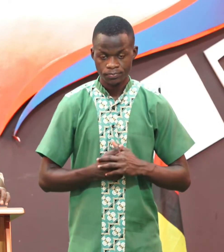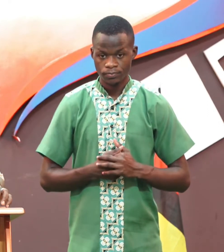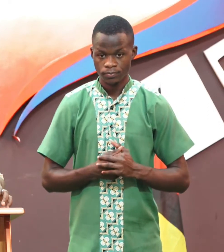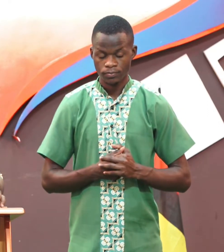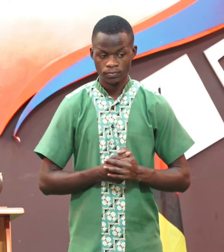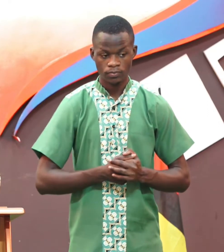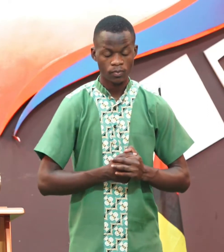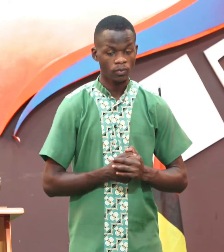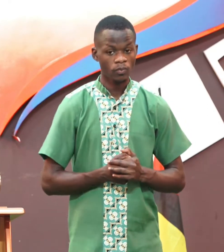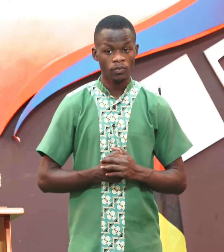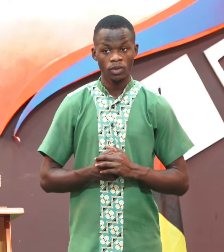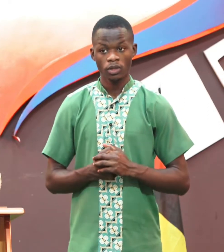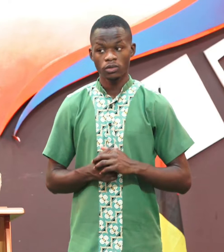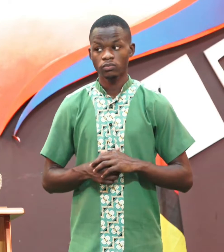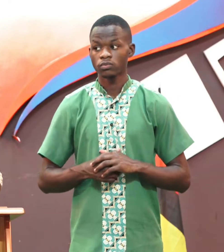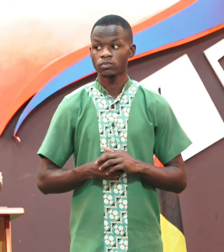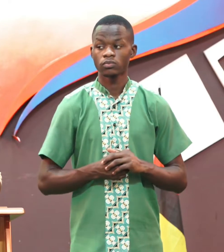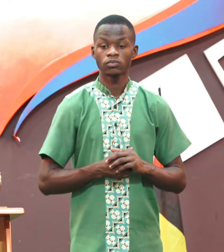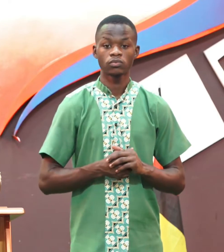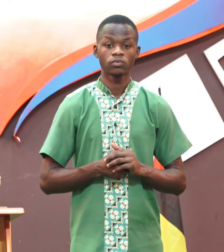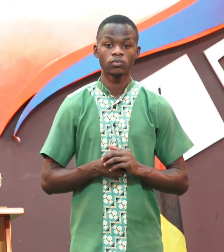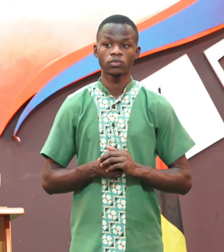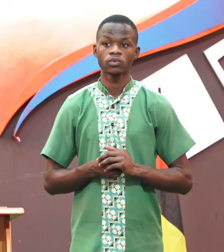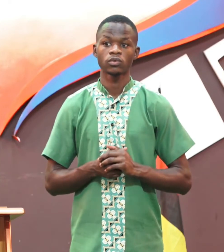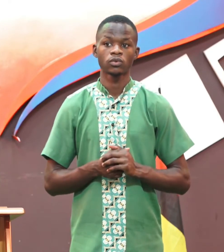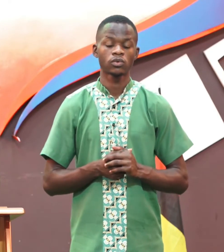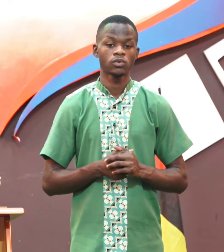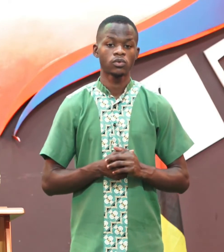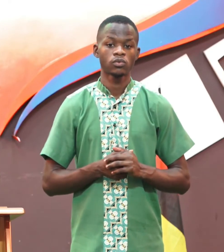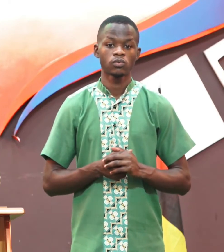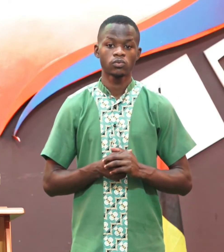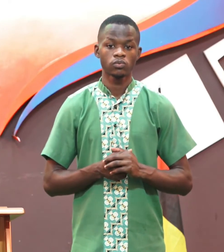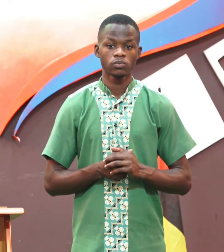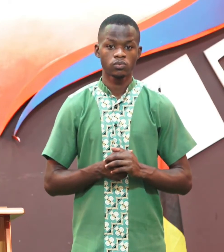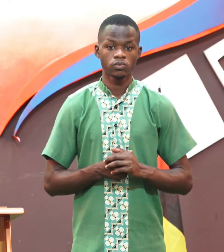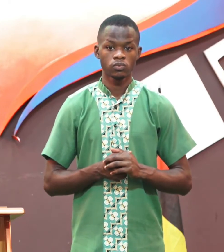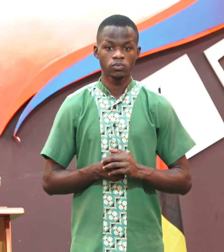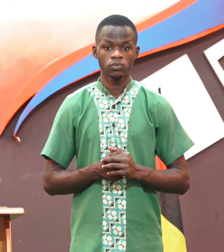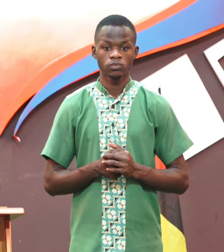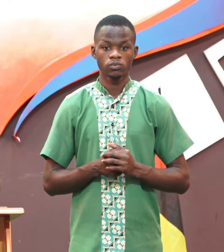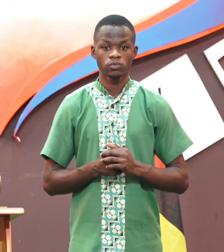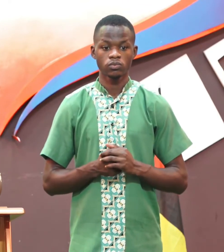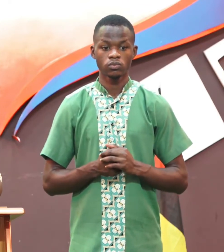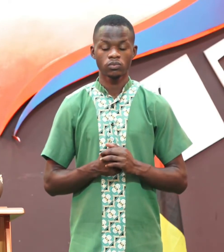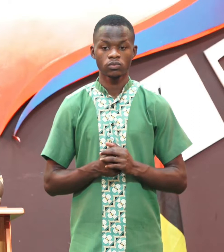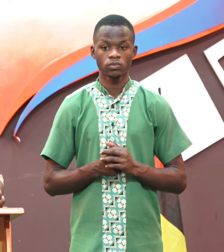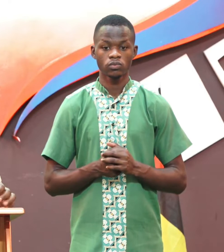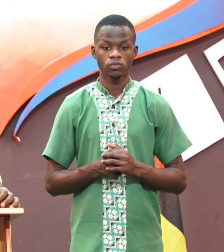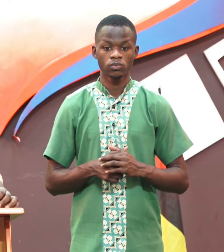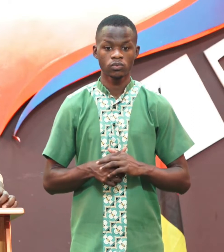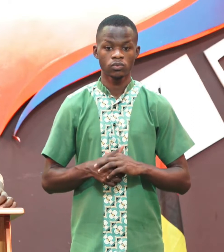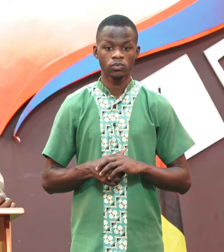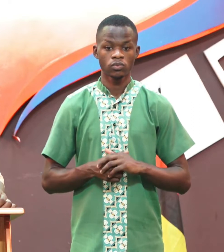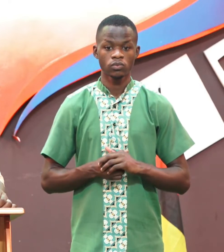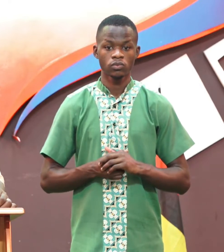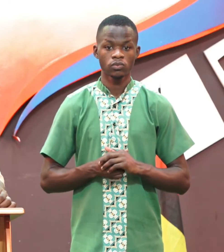Omuntu analyanga ebirungi olw'ebibala by'akamwa ke, naye emmeeme ey'abasala enkwe eneeryanga